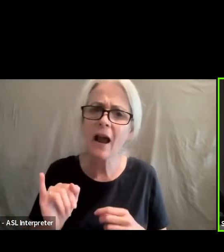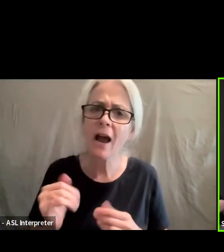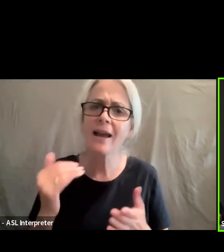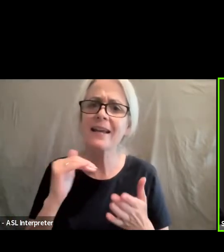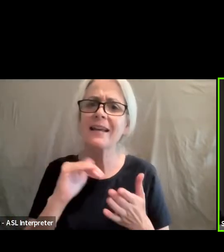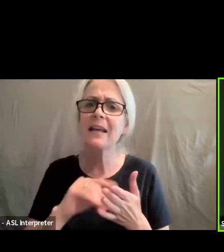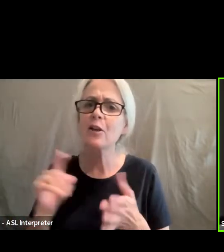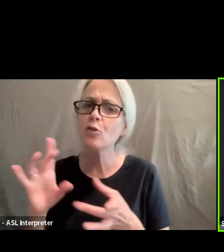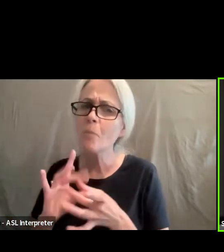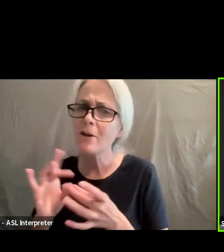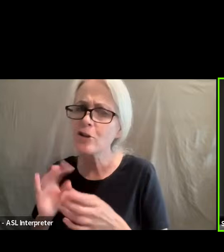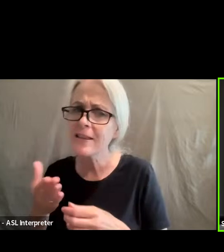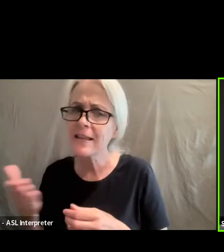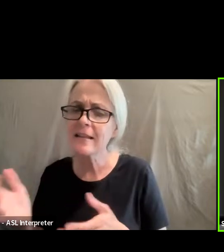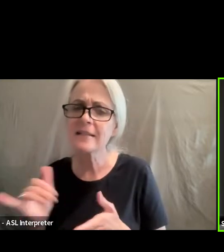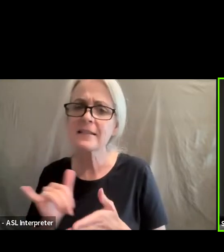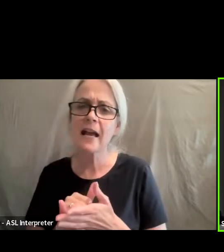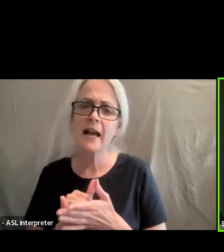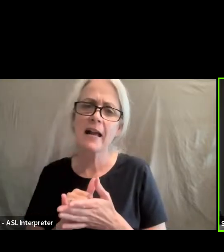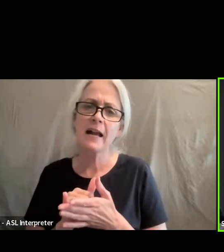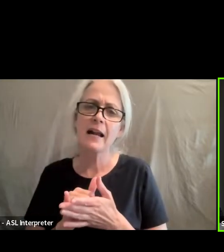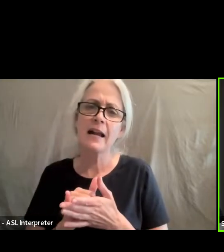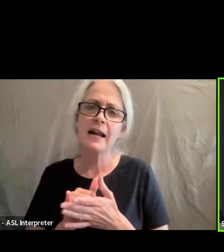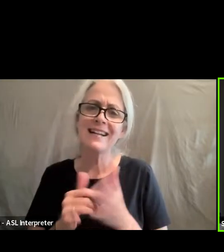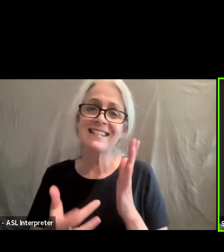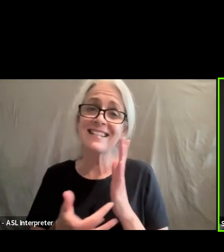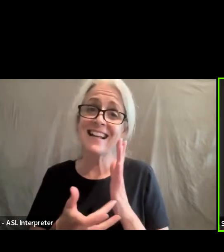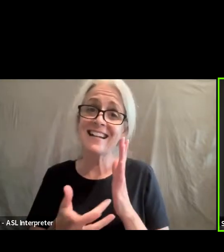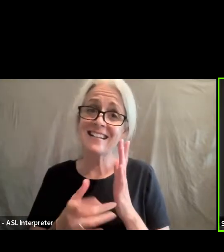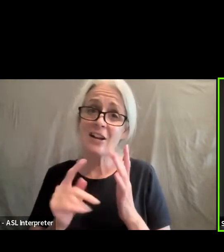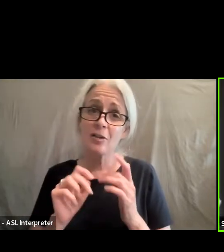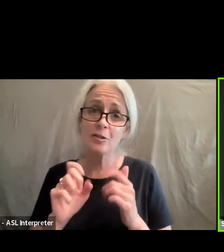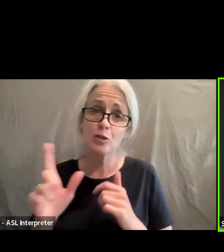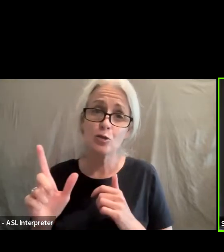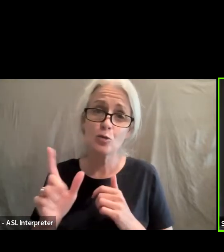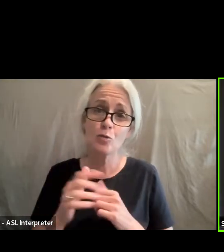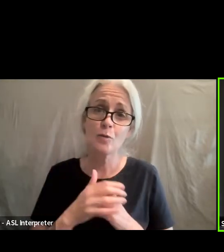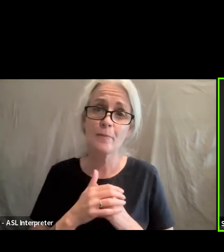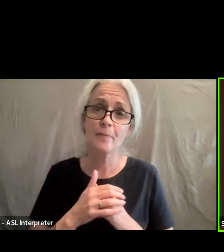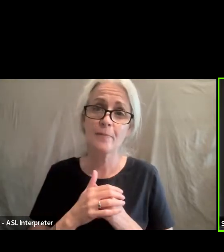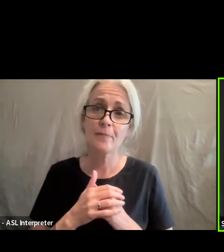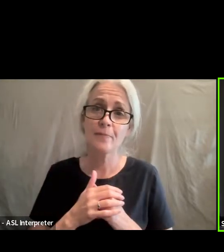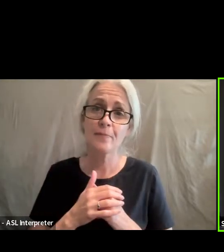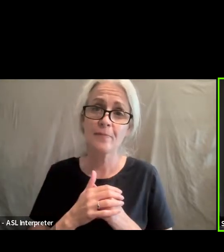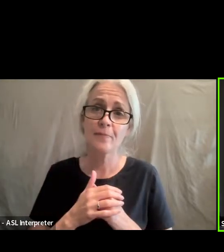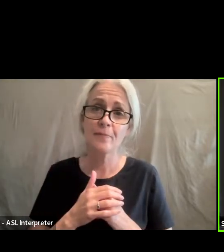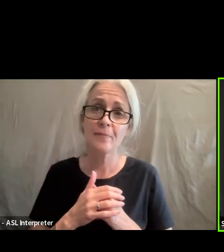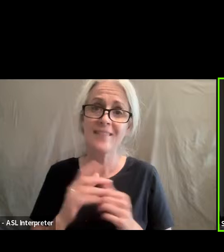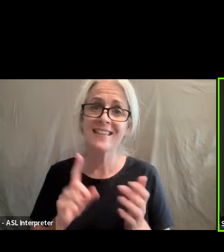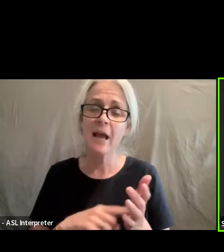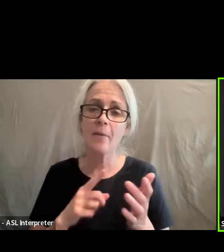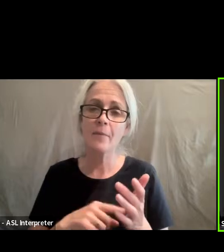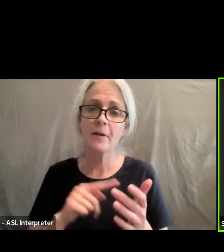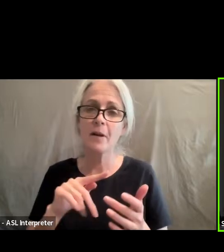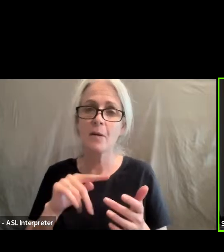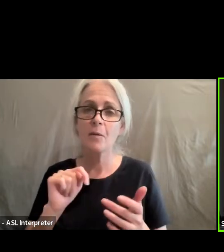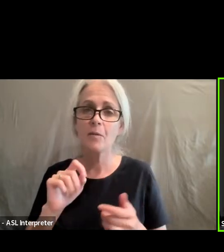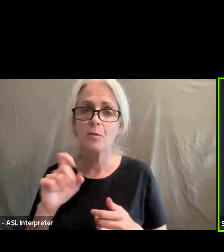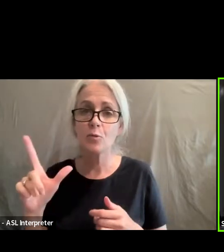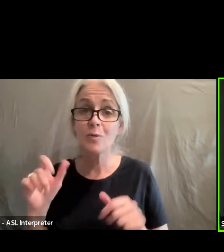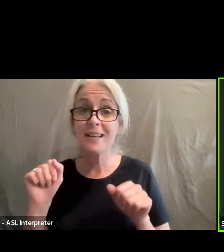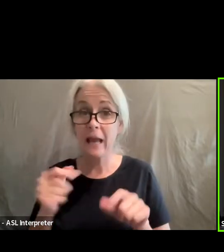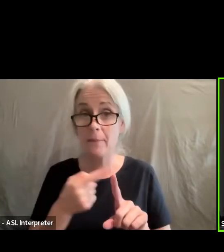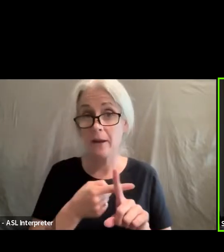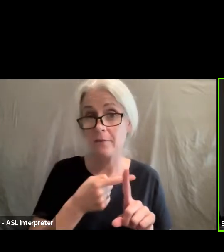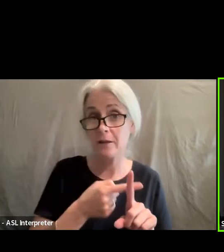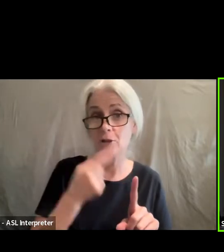you mentioned things that, technology is a tool. And like Brian said, sometimes those tools can be advantageous